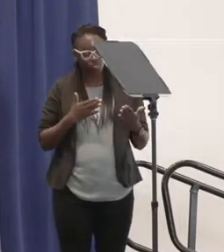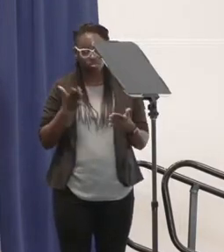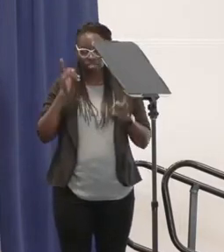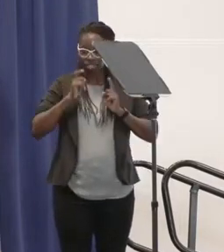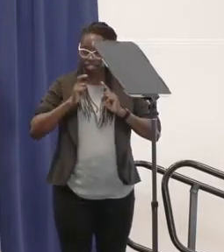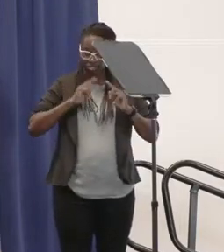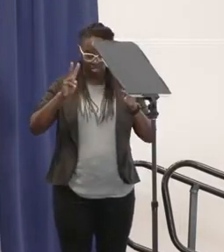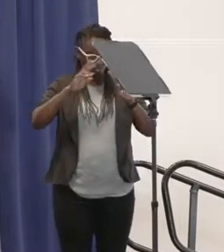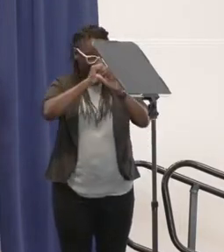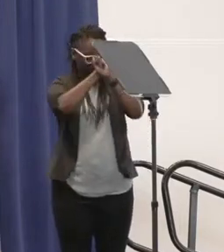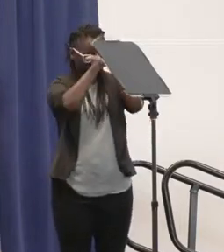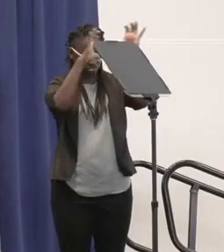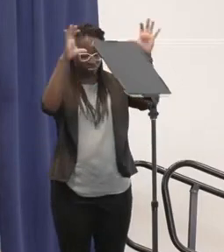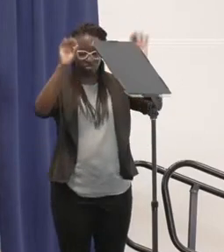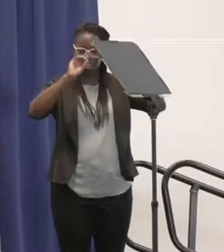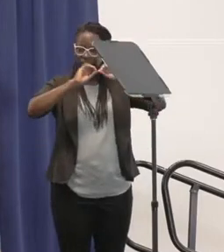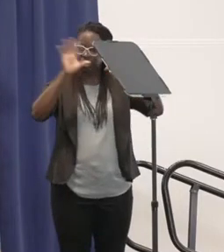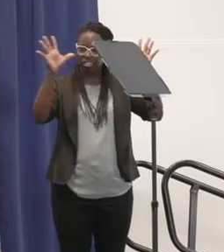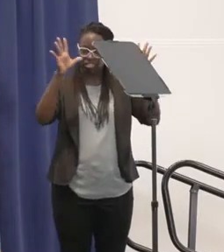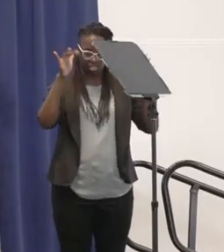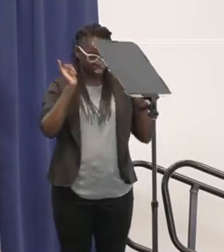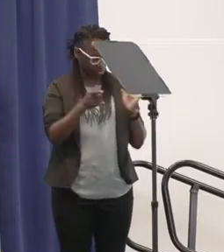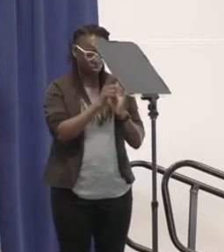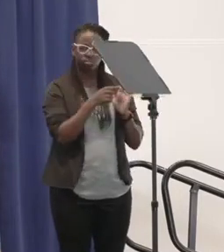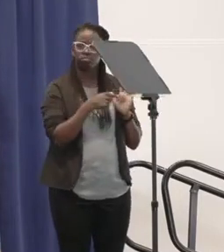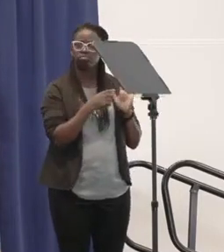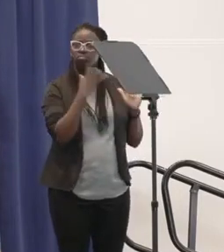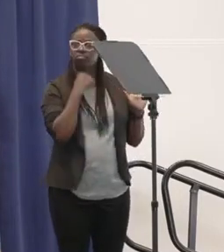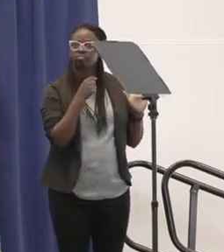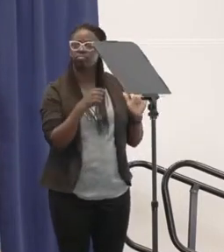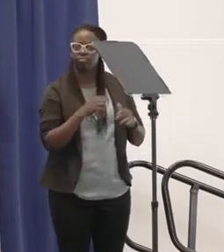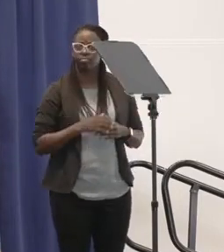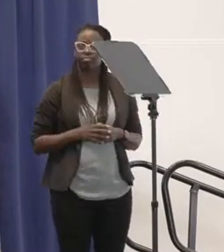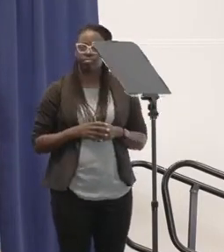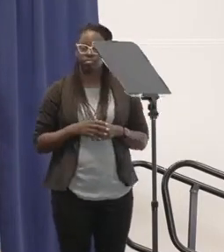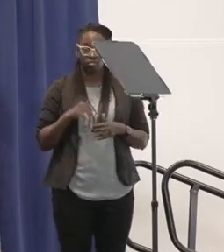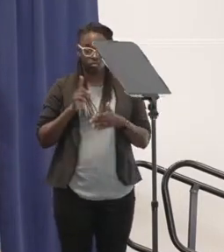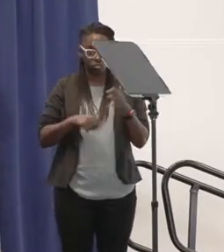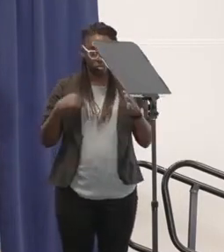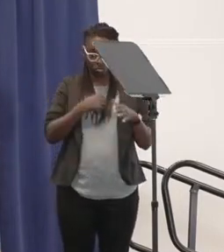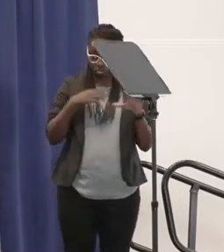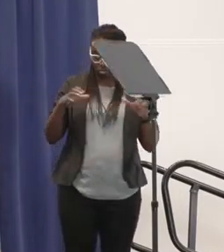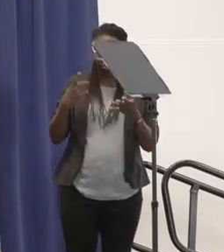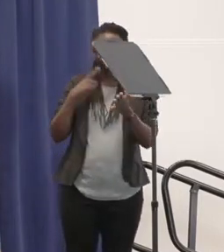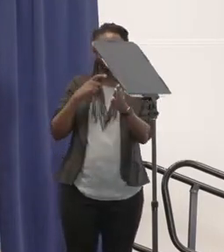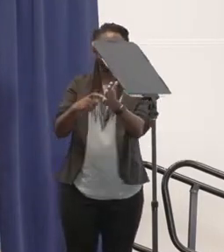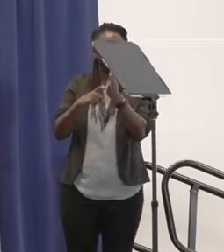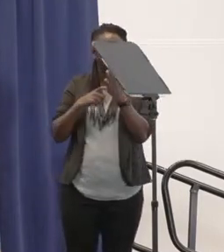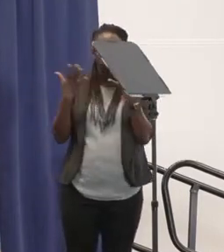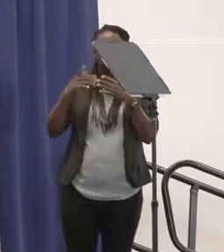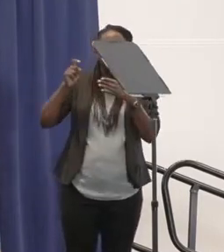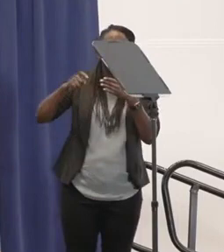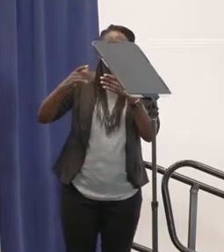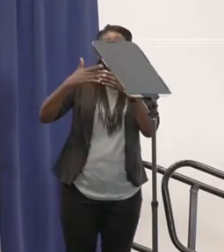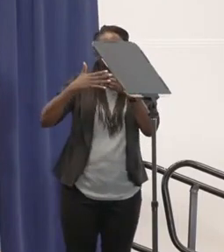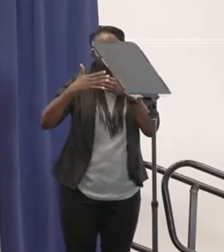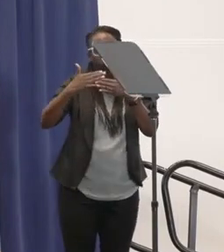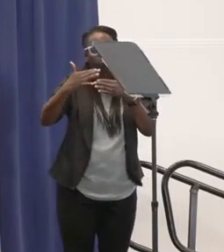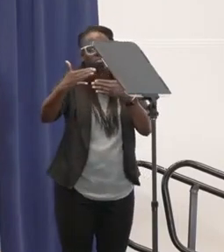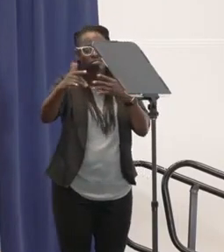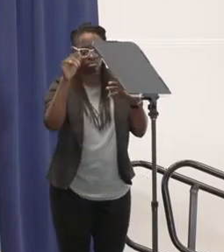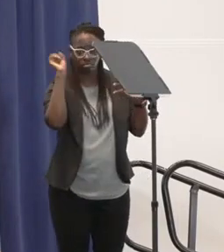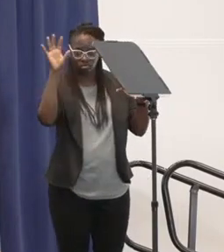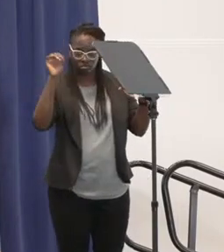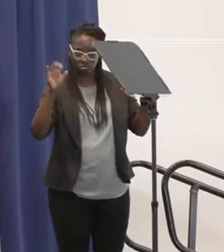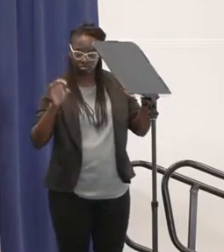the moment that we are in and what is required as we go forward. And it is wonderful to be here